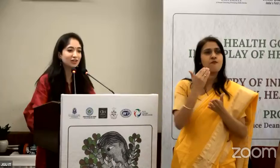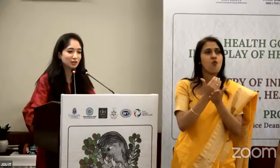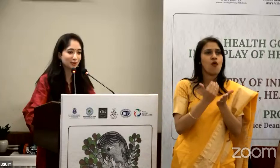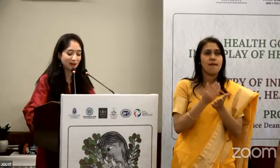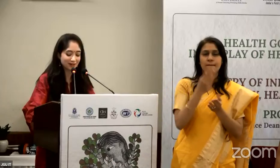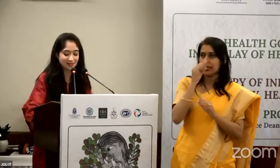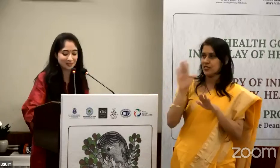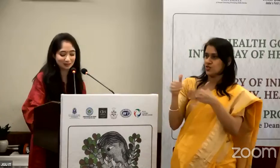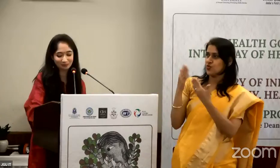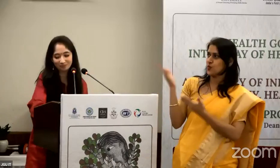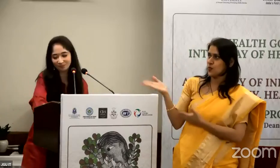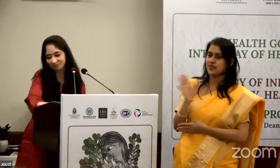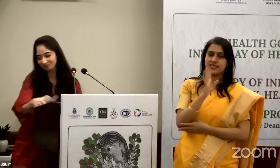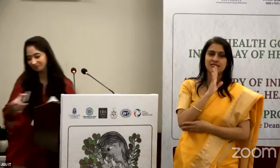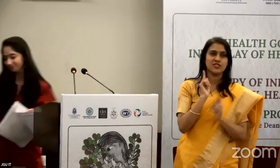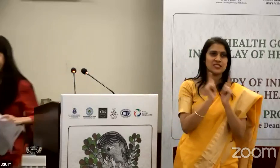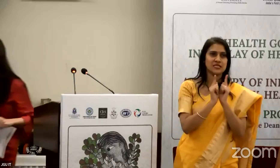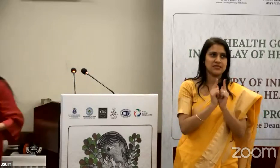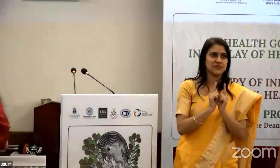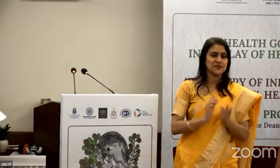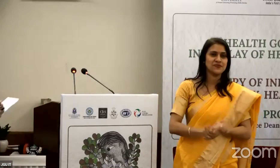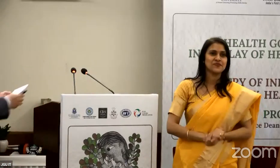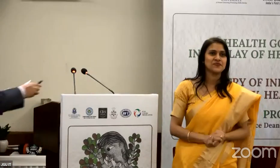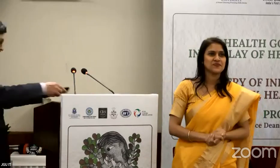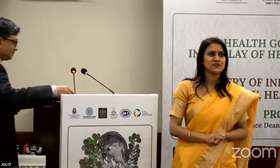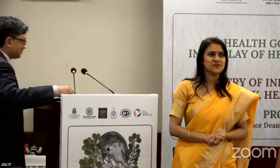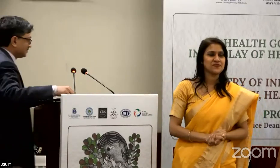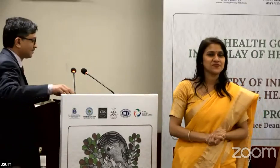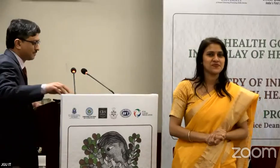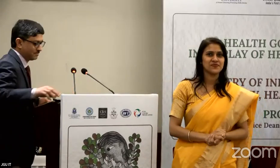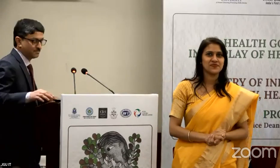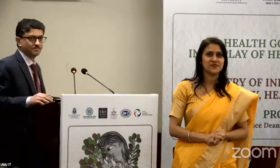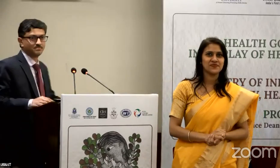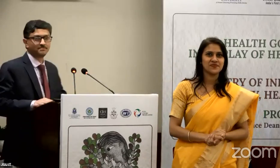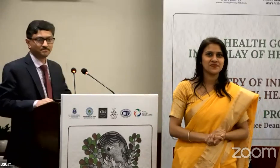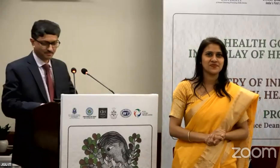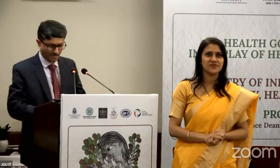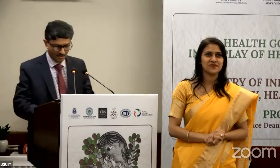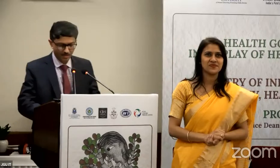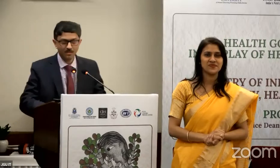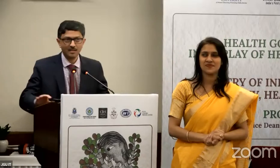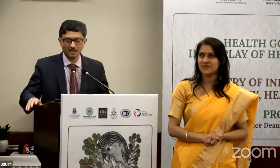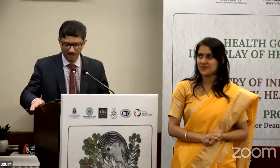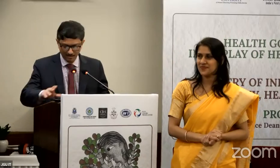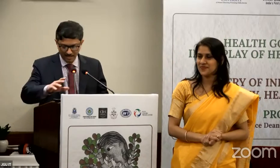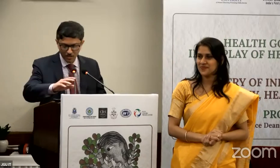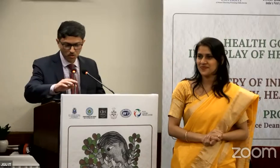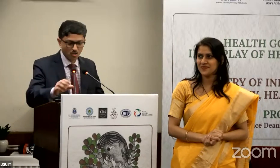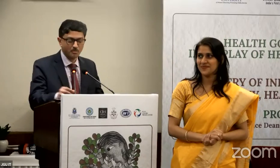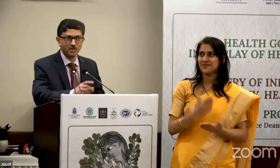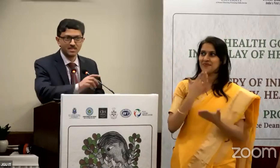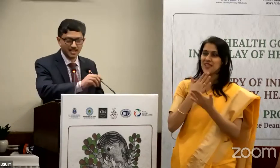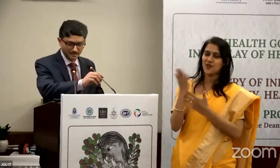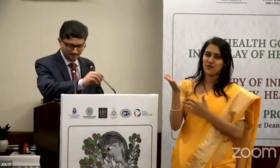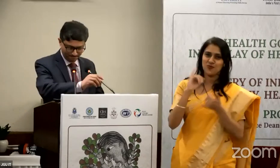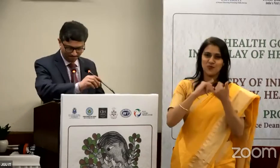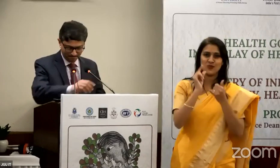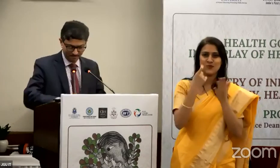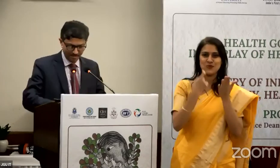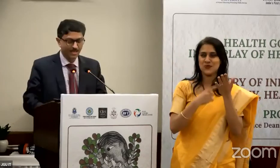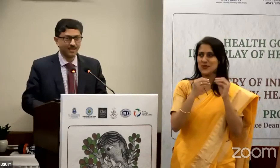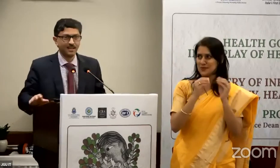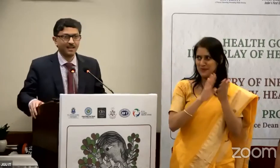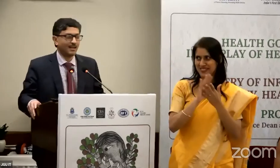introductory remarks. Thank you, Surabhi, once again.